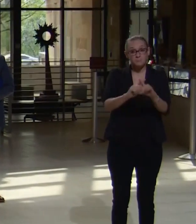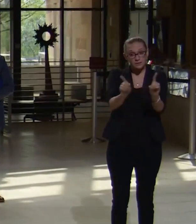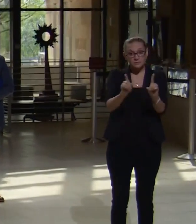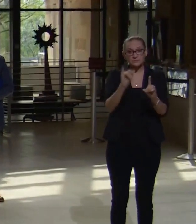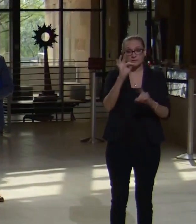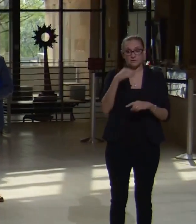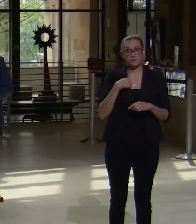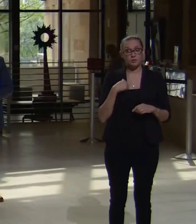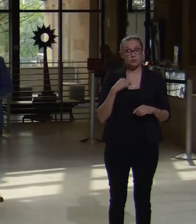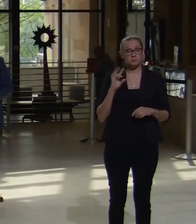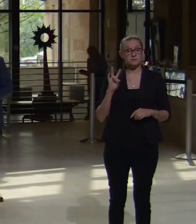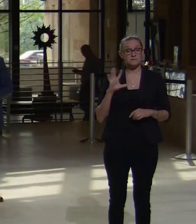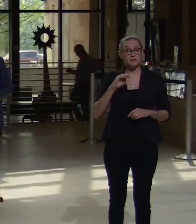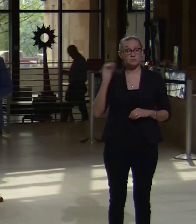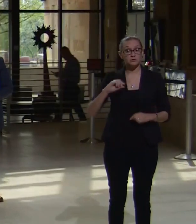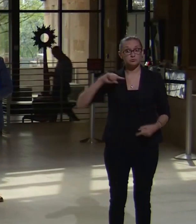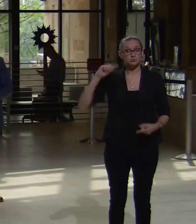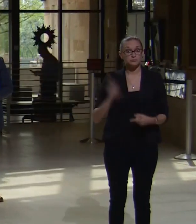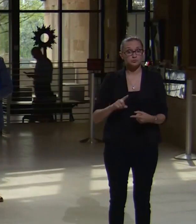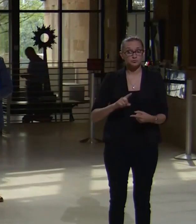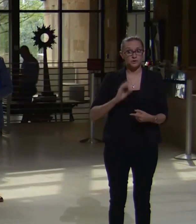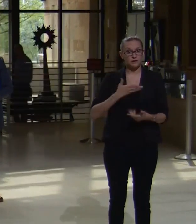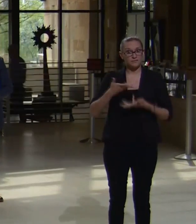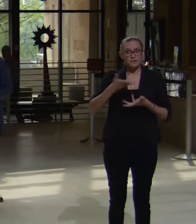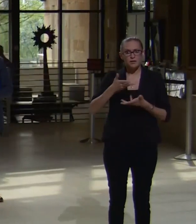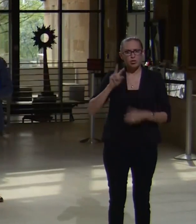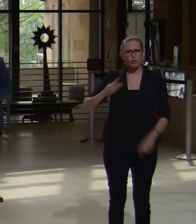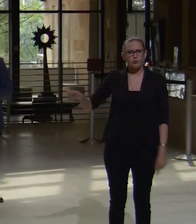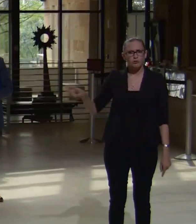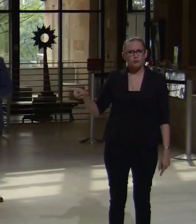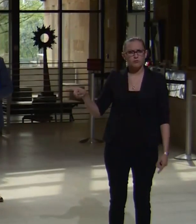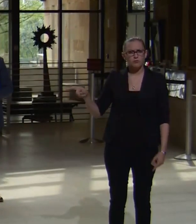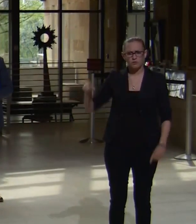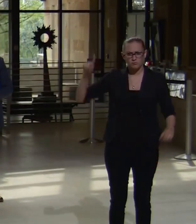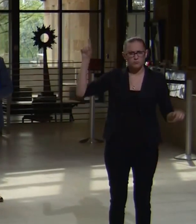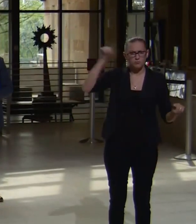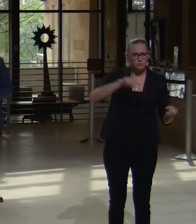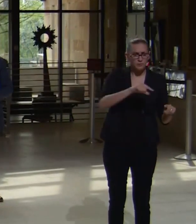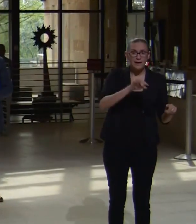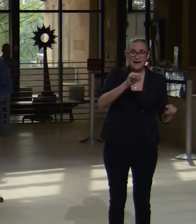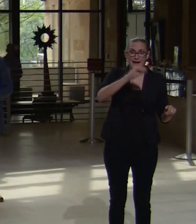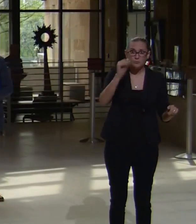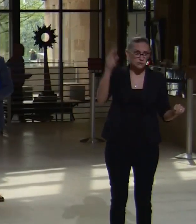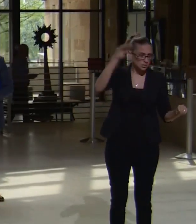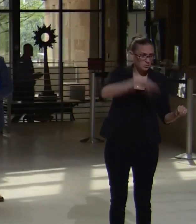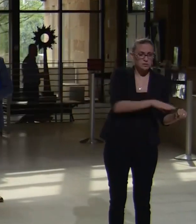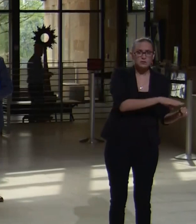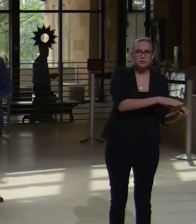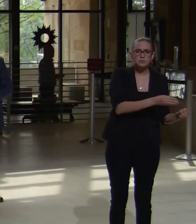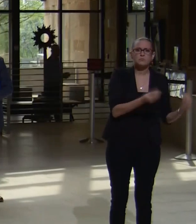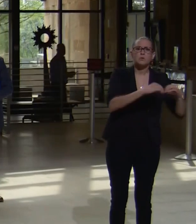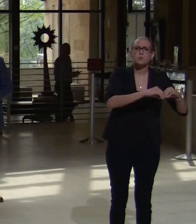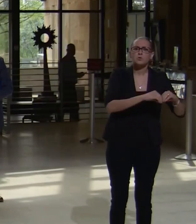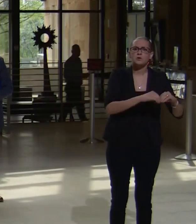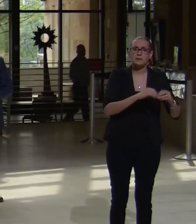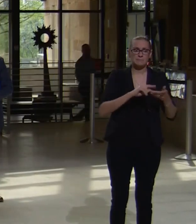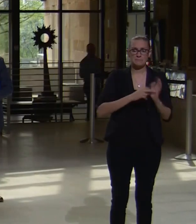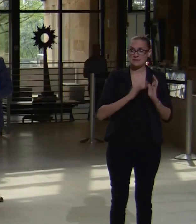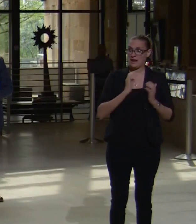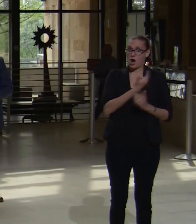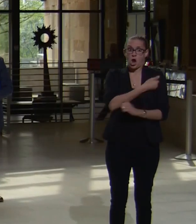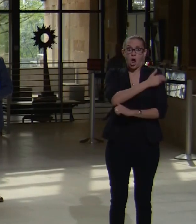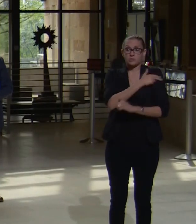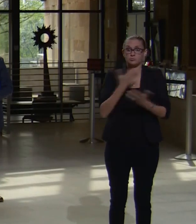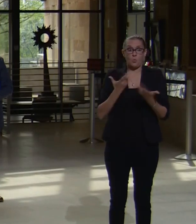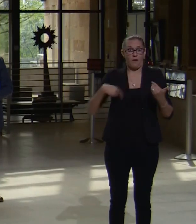to a 75% reduction level, look at the decrease that makes. And if we get to a 90% reduction level, that means our existing